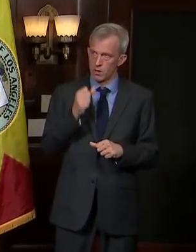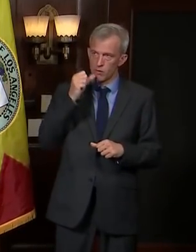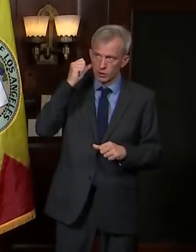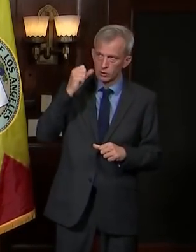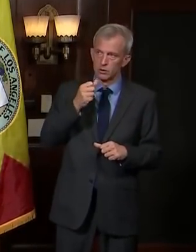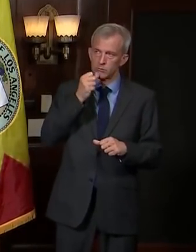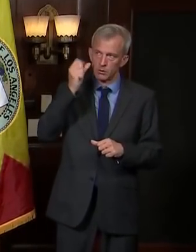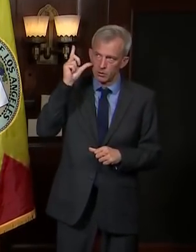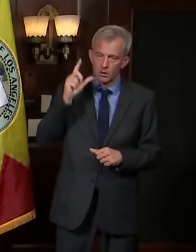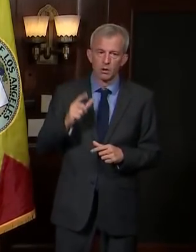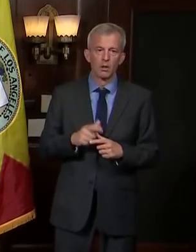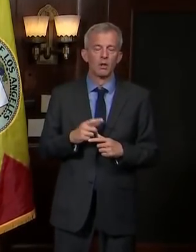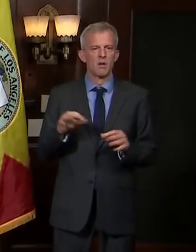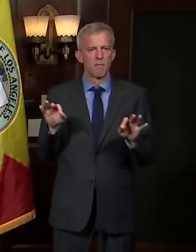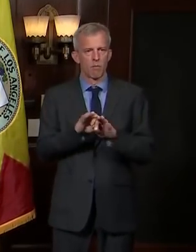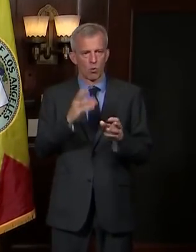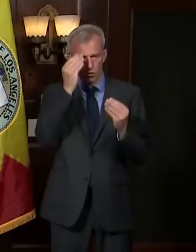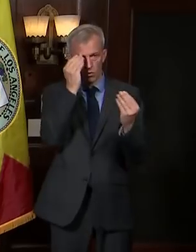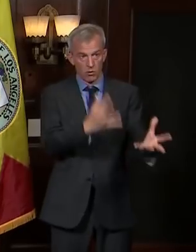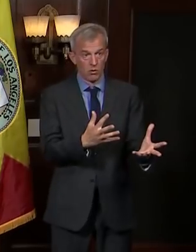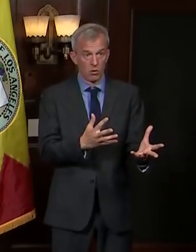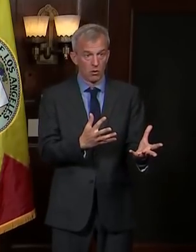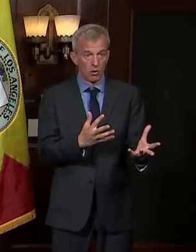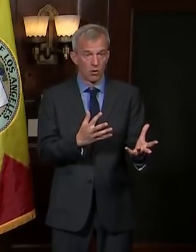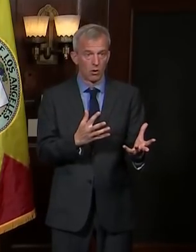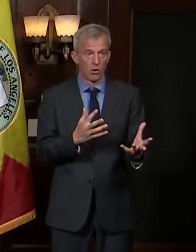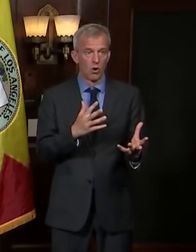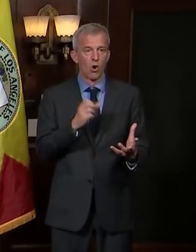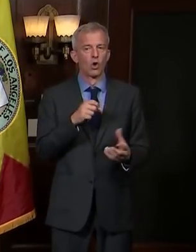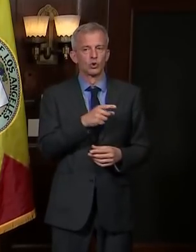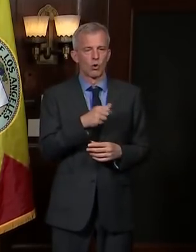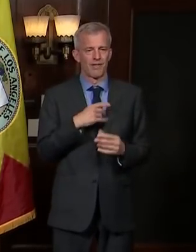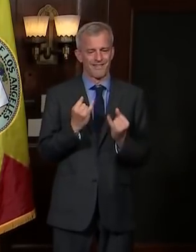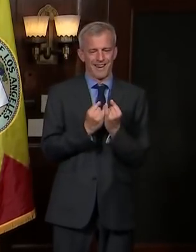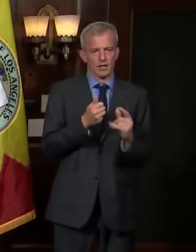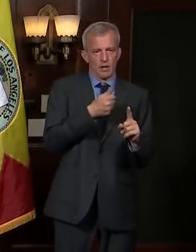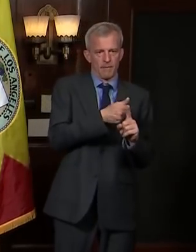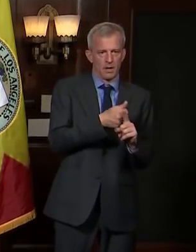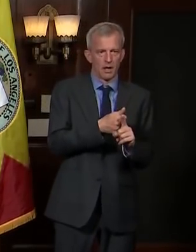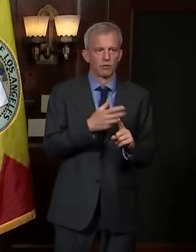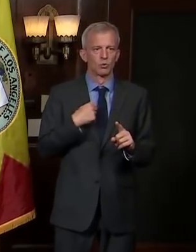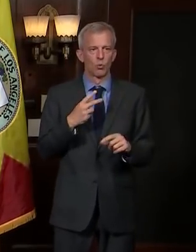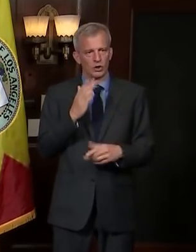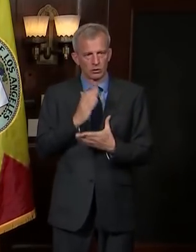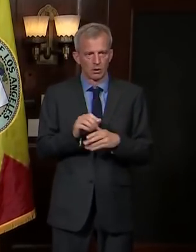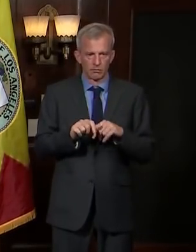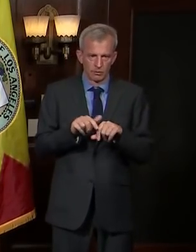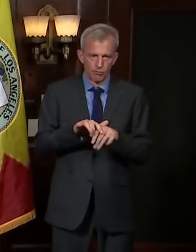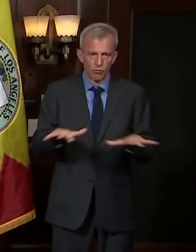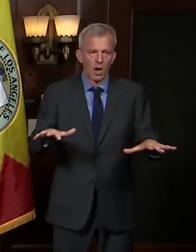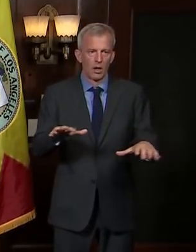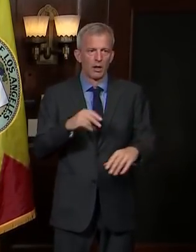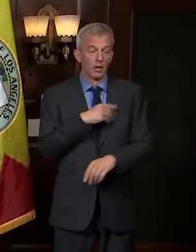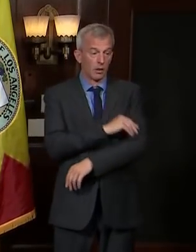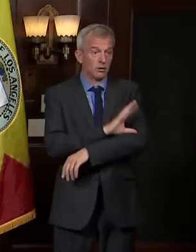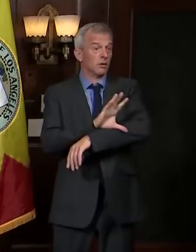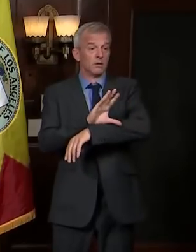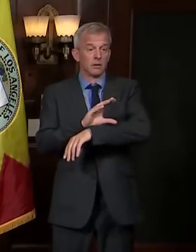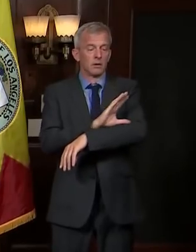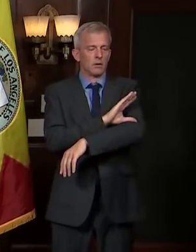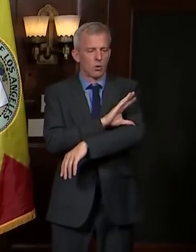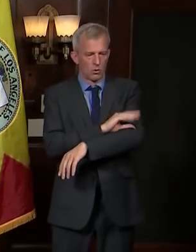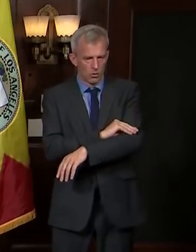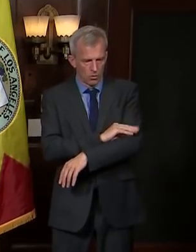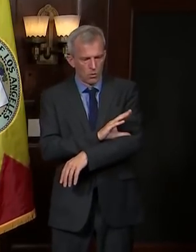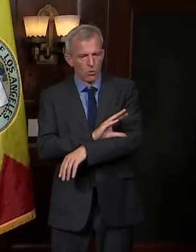can quarantine, isolate themselves, and we can stop the spread and knock down this curve. We're continuing to